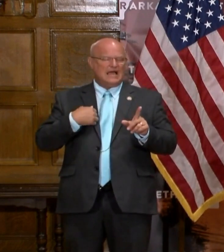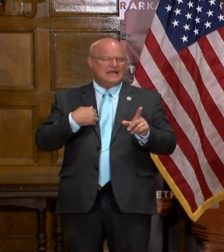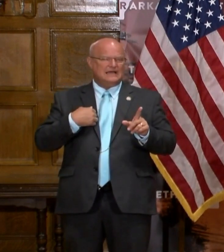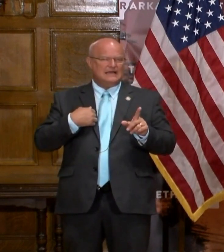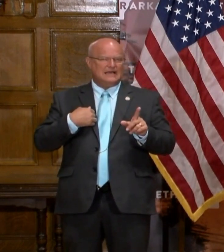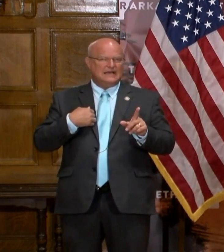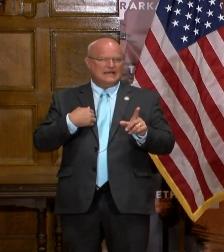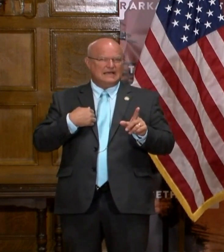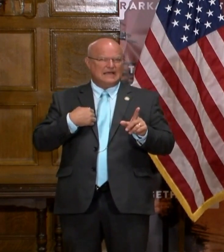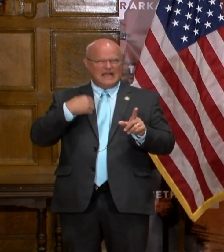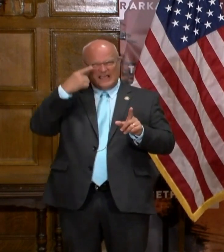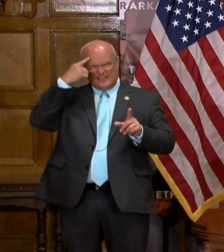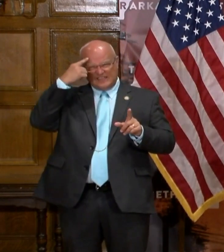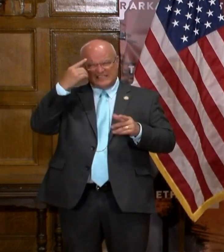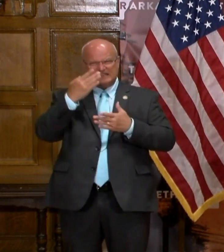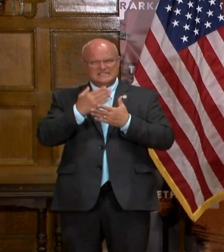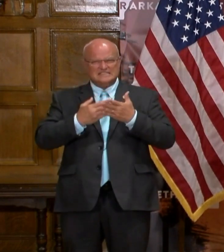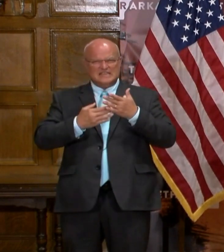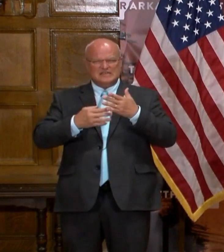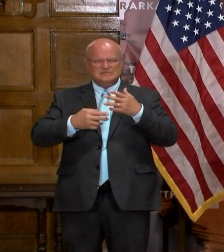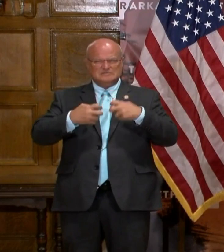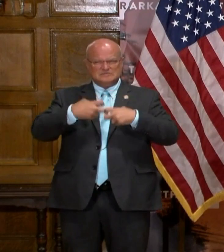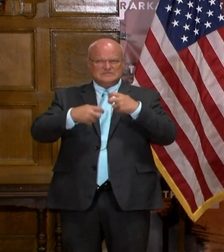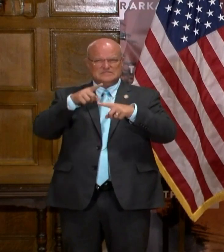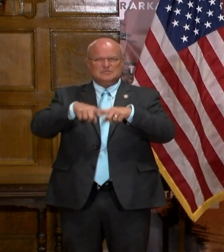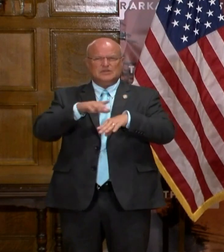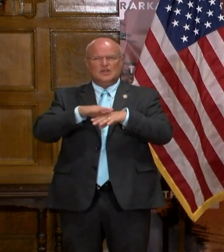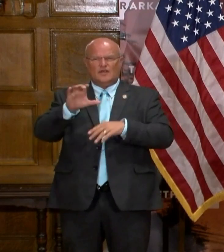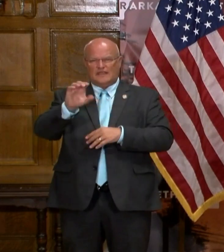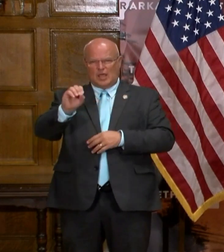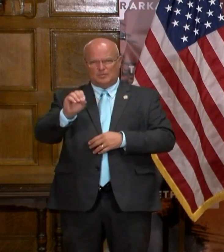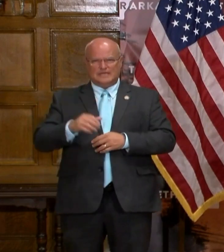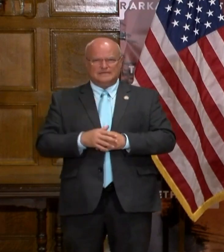not. I think there's some discrepancies depending on the company.